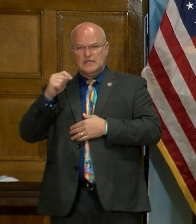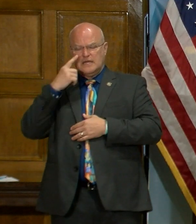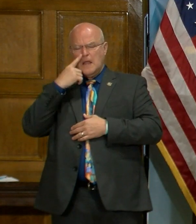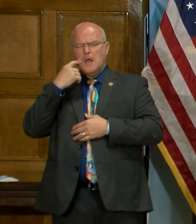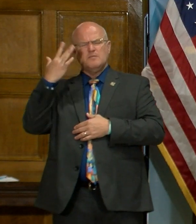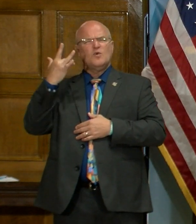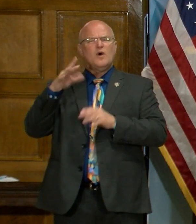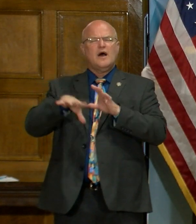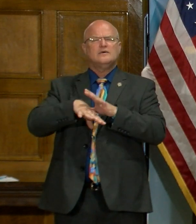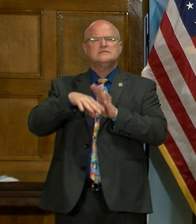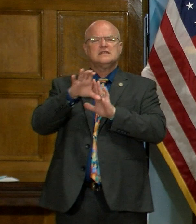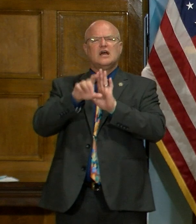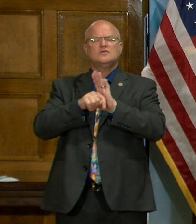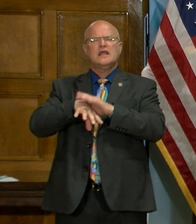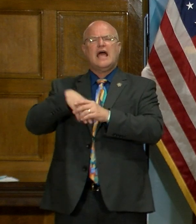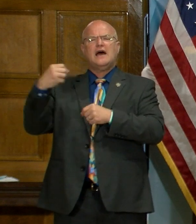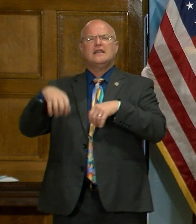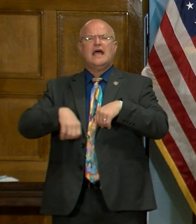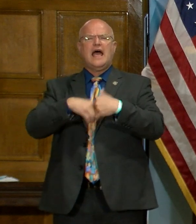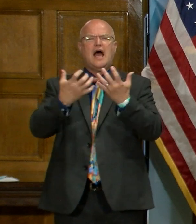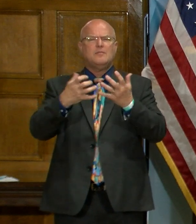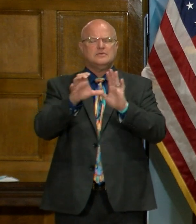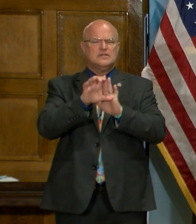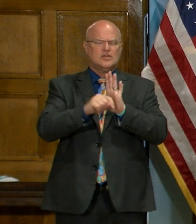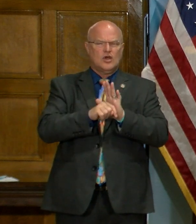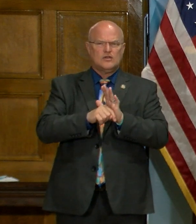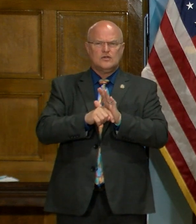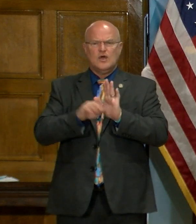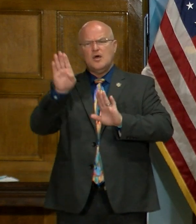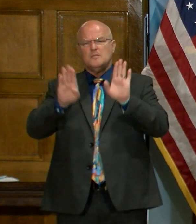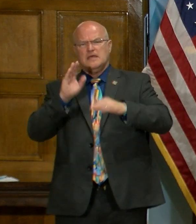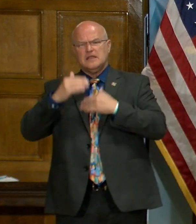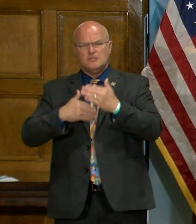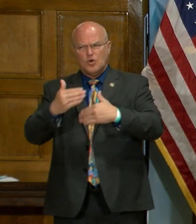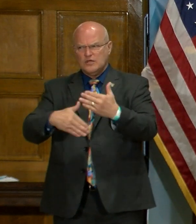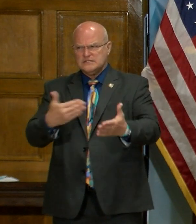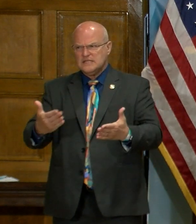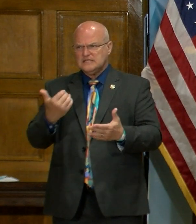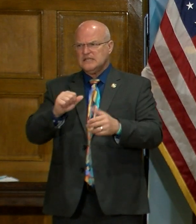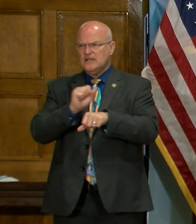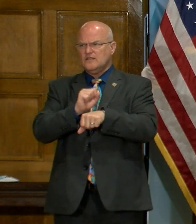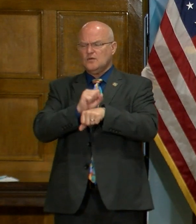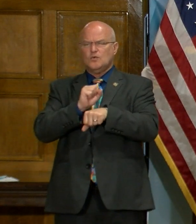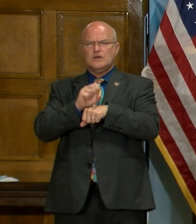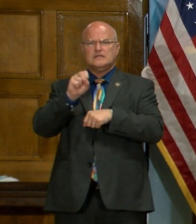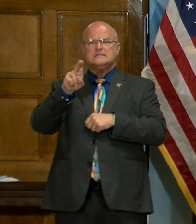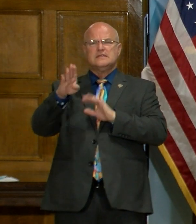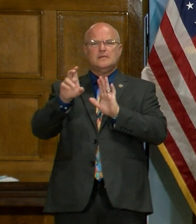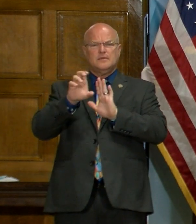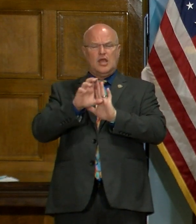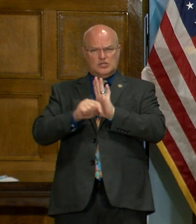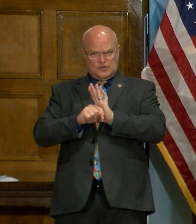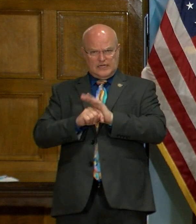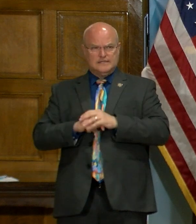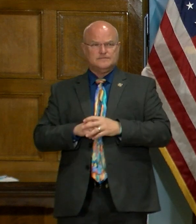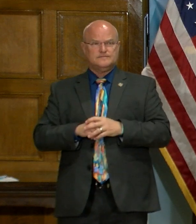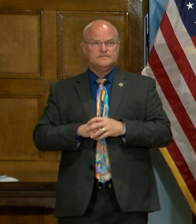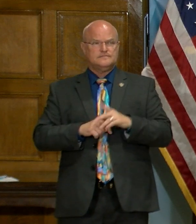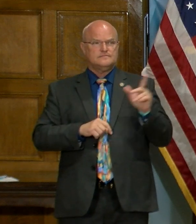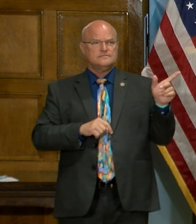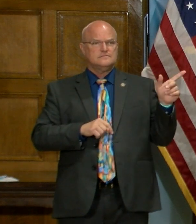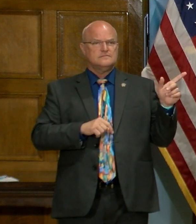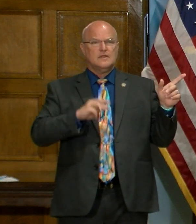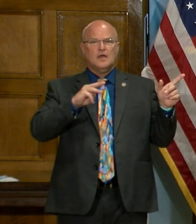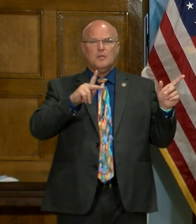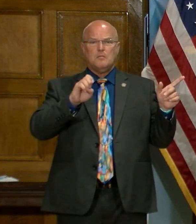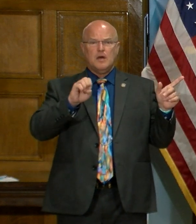it contracted out? How much was the contract for? Was there a bidding process? And was any of the work subcontracted? And I'm going to